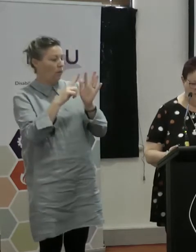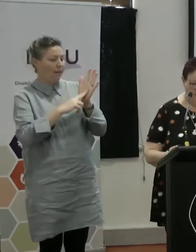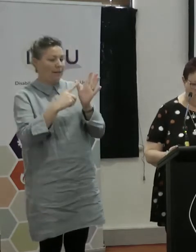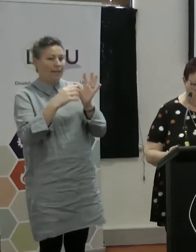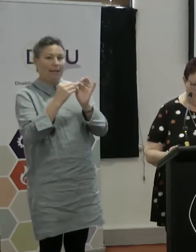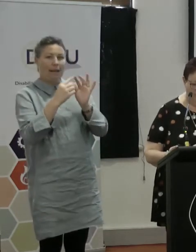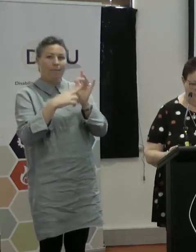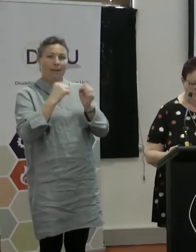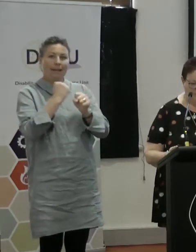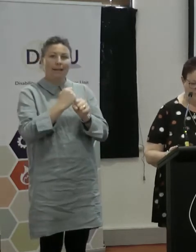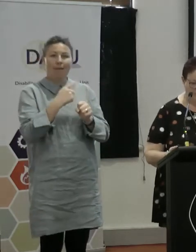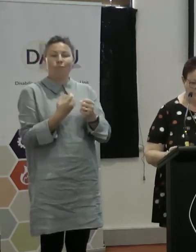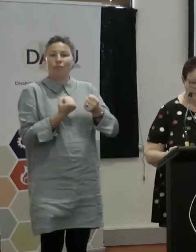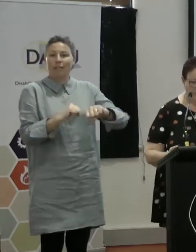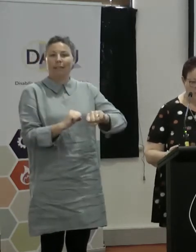that also.